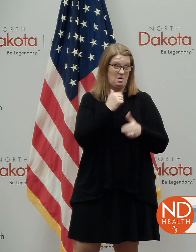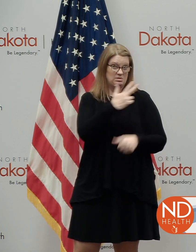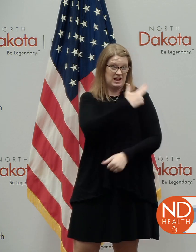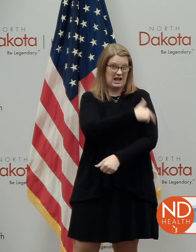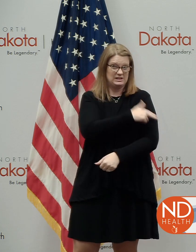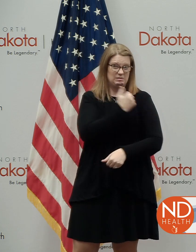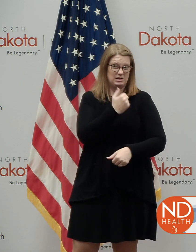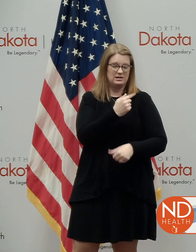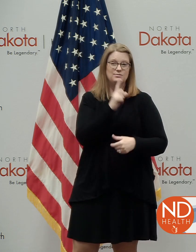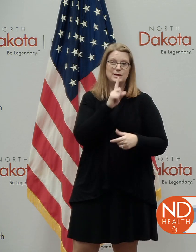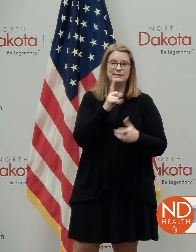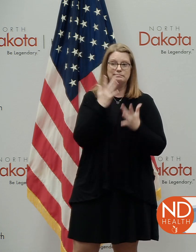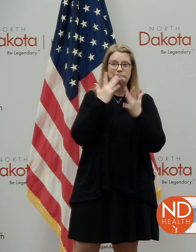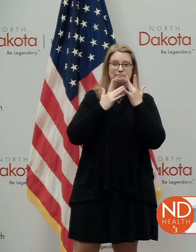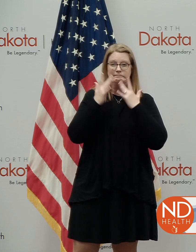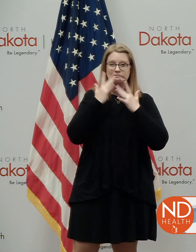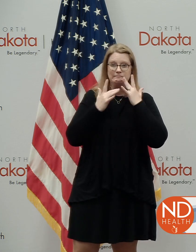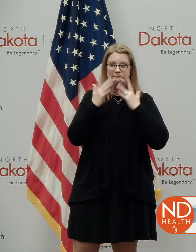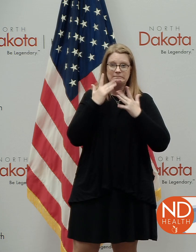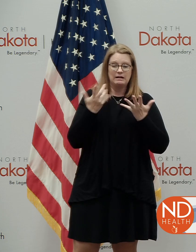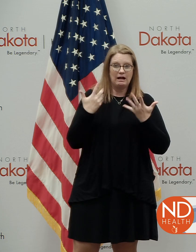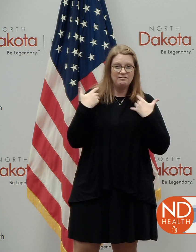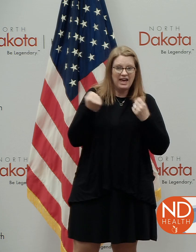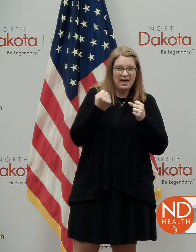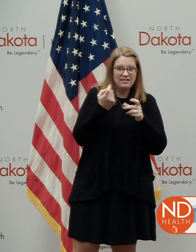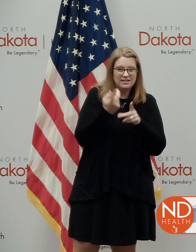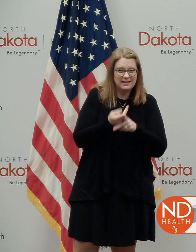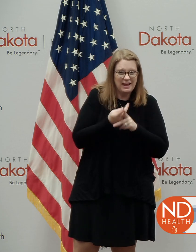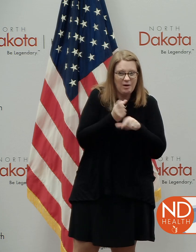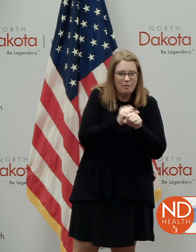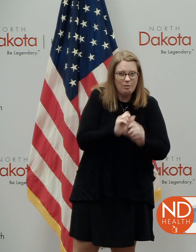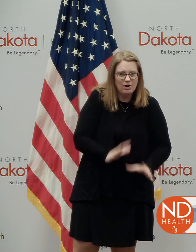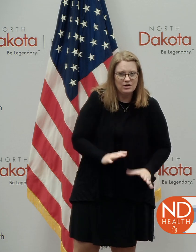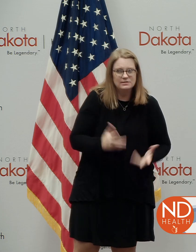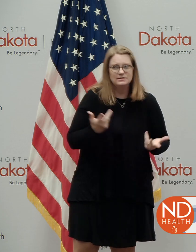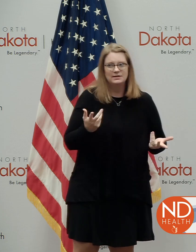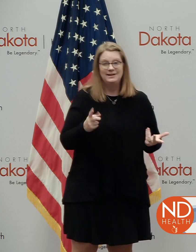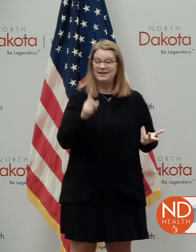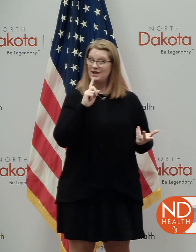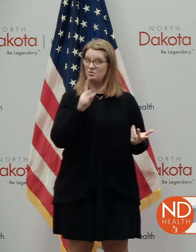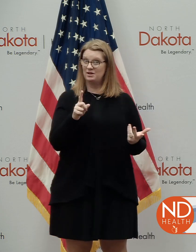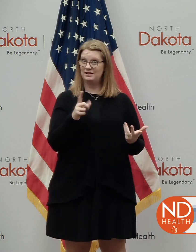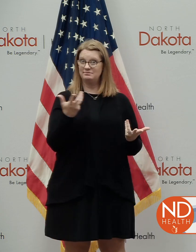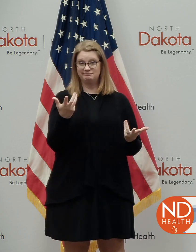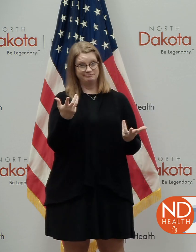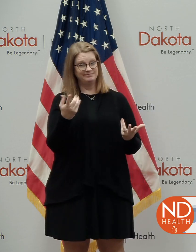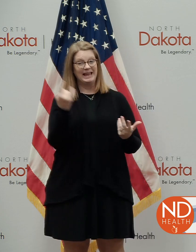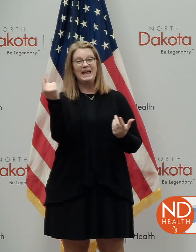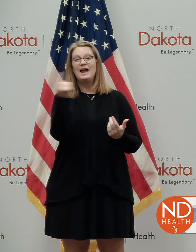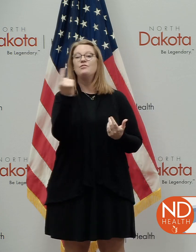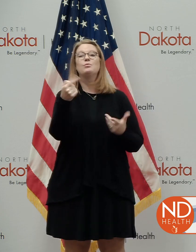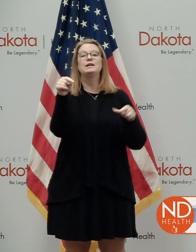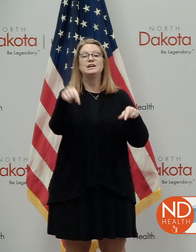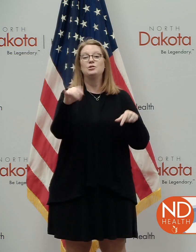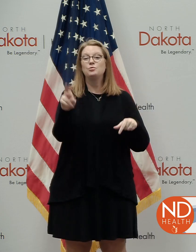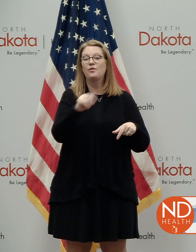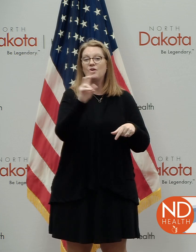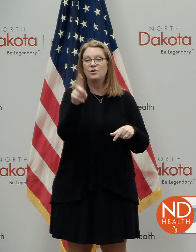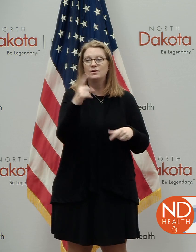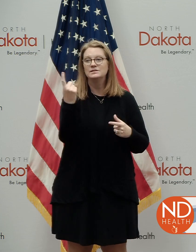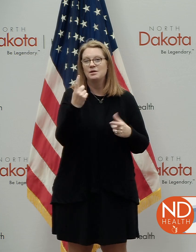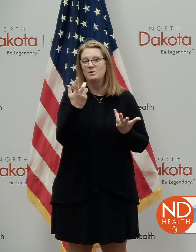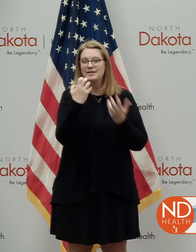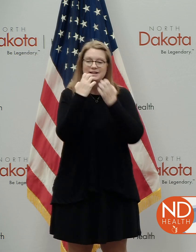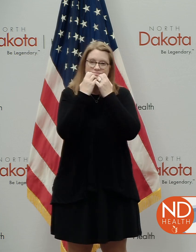state, is facing a shortage of healthcare professionals. I don't think there is a North Dakotan out there who doesn't have a family member or someone close to them